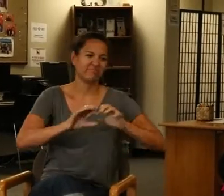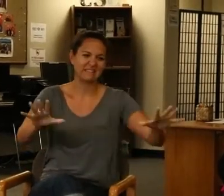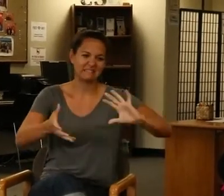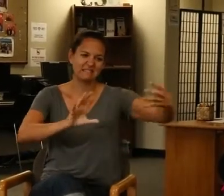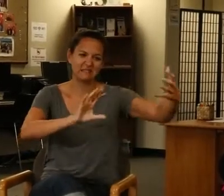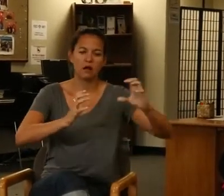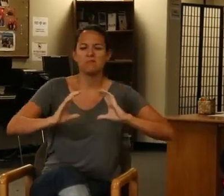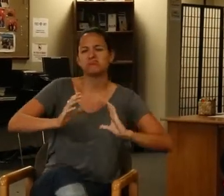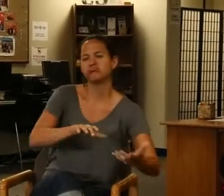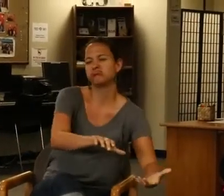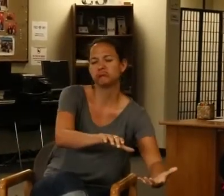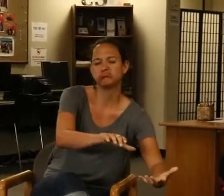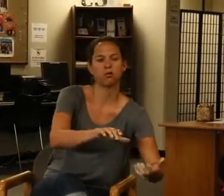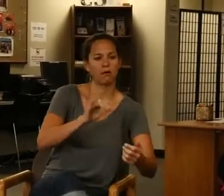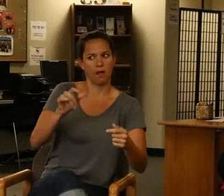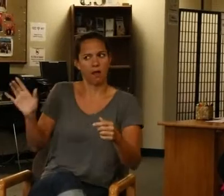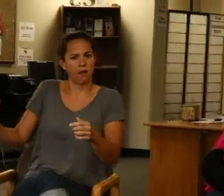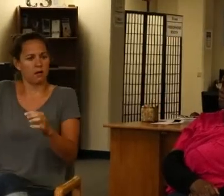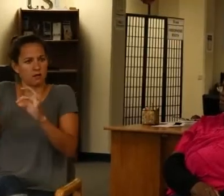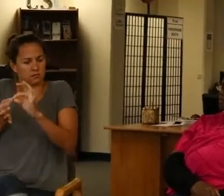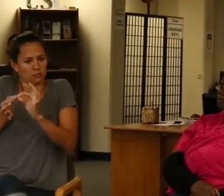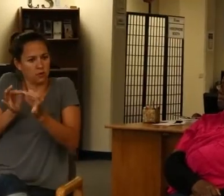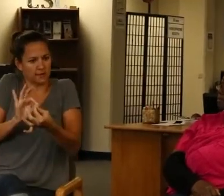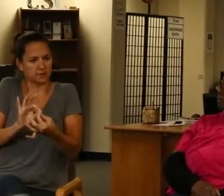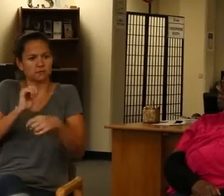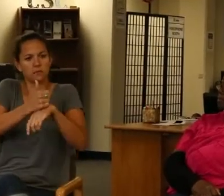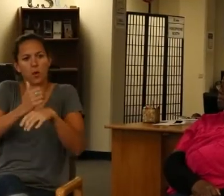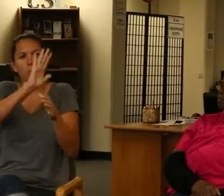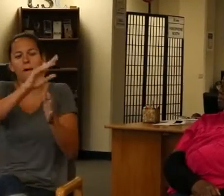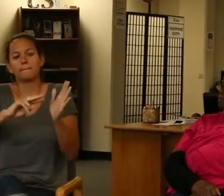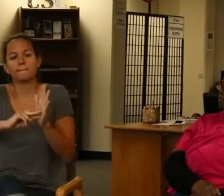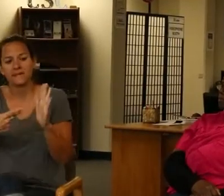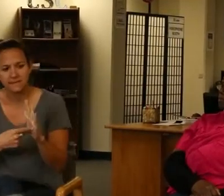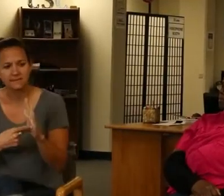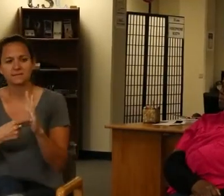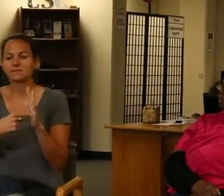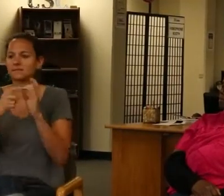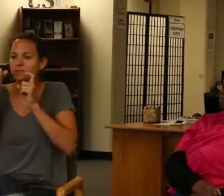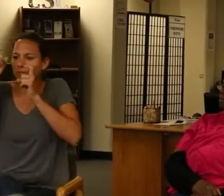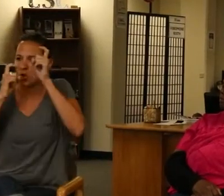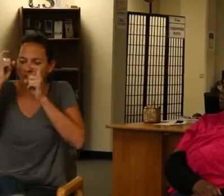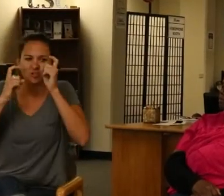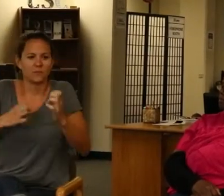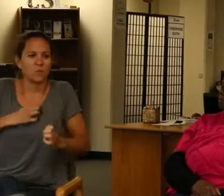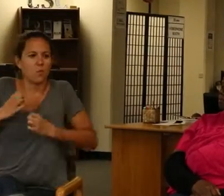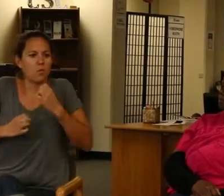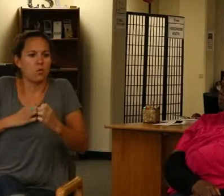type of upset. So you can see the difference, right? So really you're looking at what the story means and then what